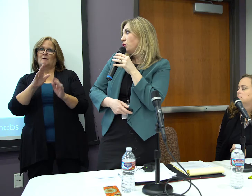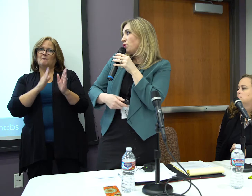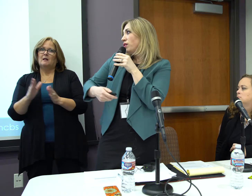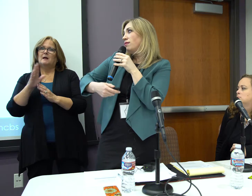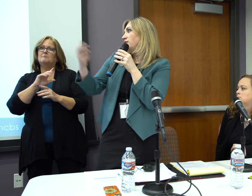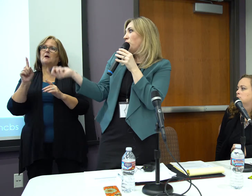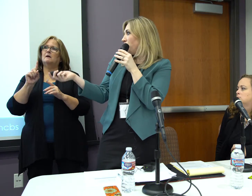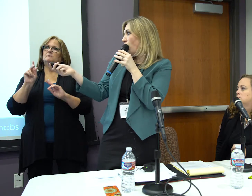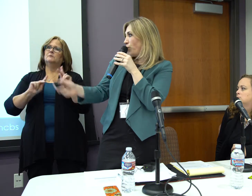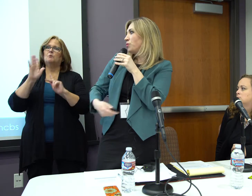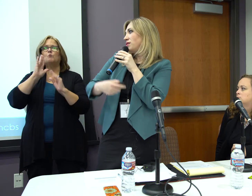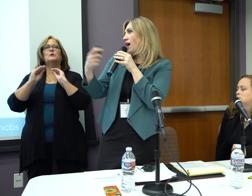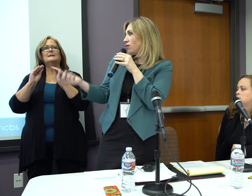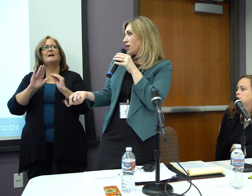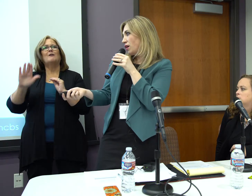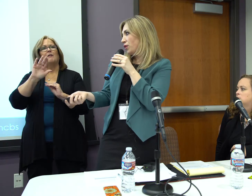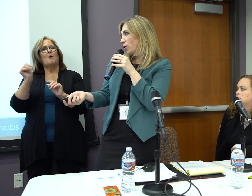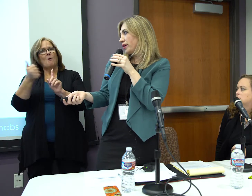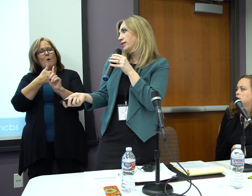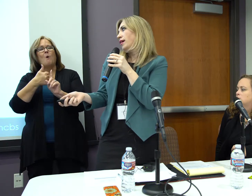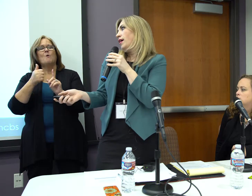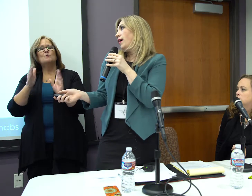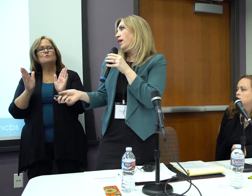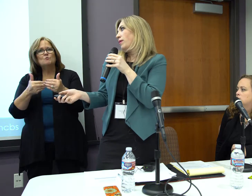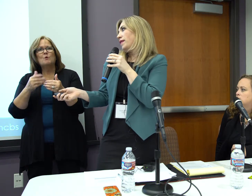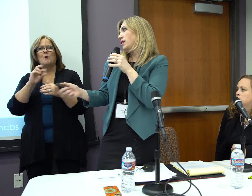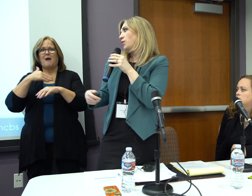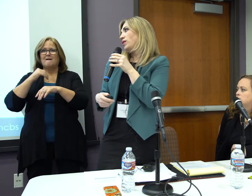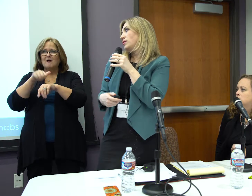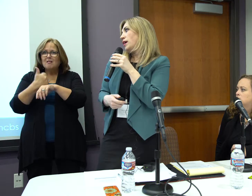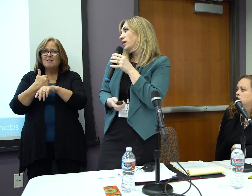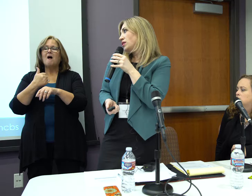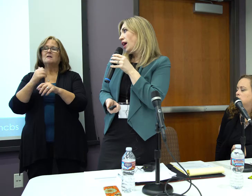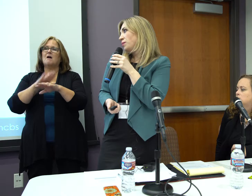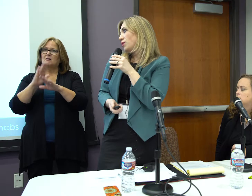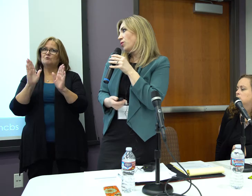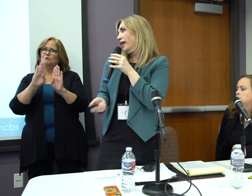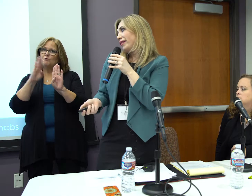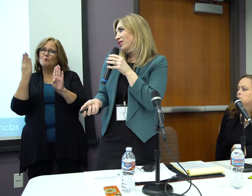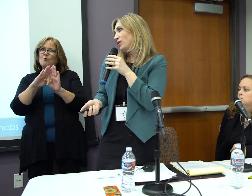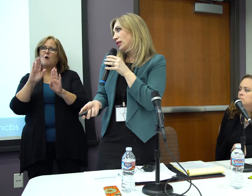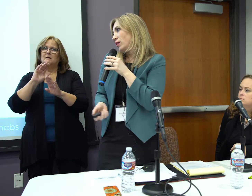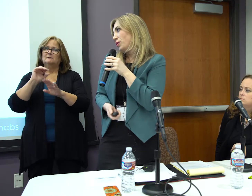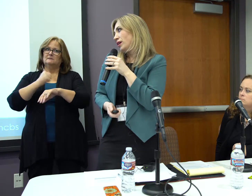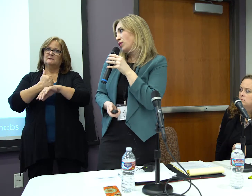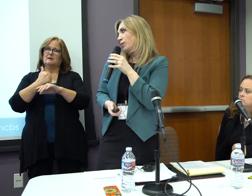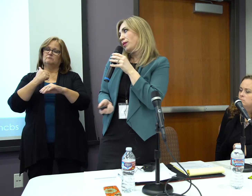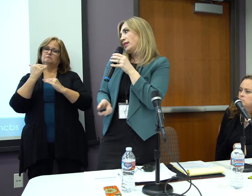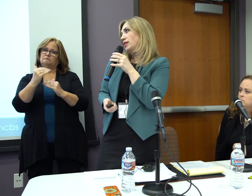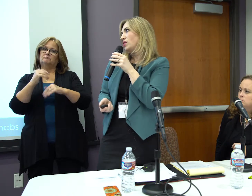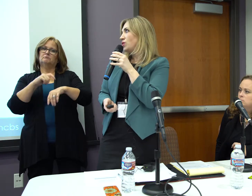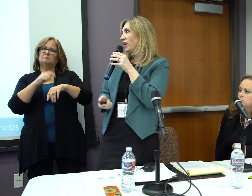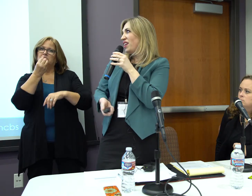then individuals would decorate their own rooms and have locks on their doors. The setting would set meal times and require individuals to eat only in